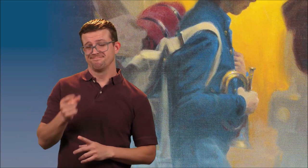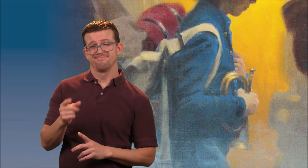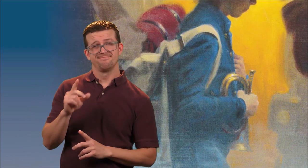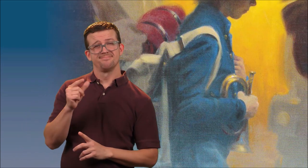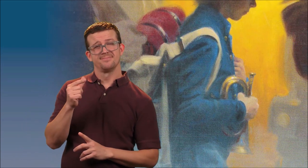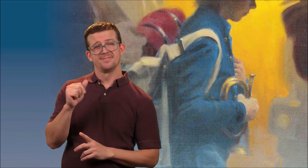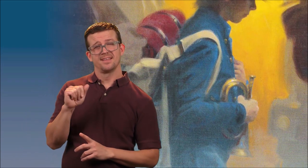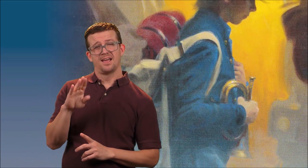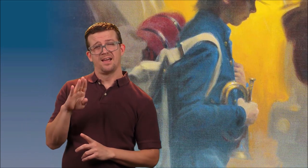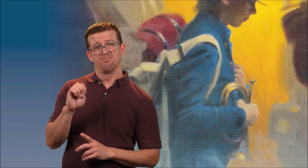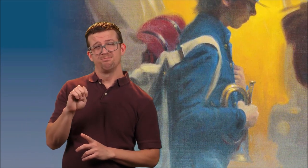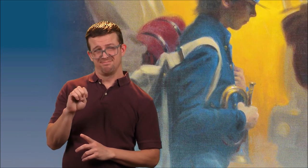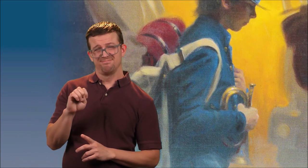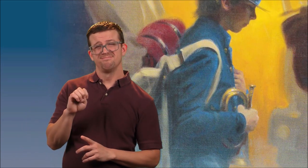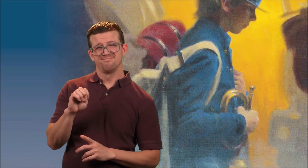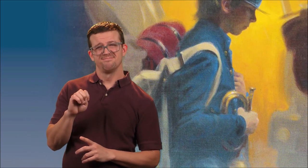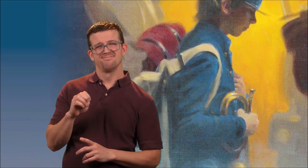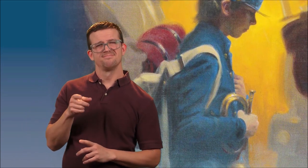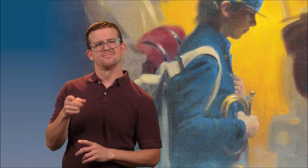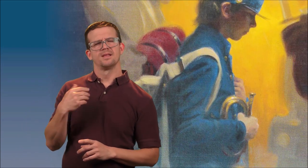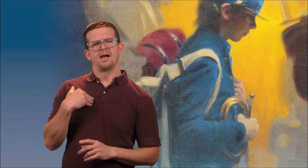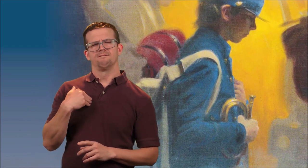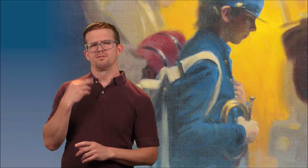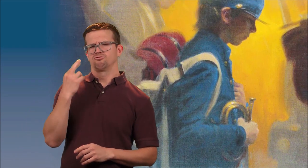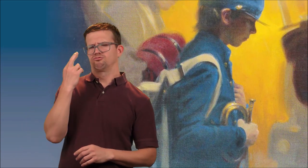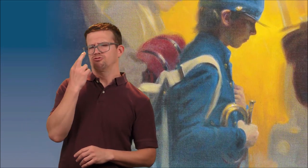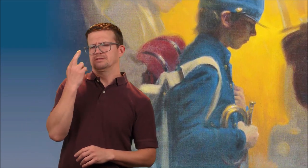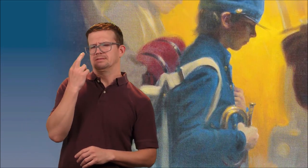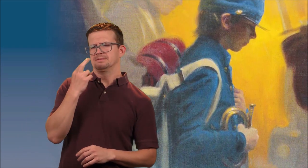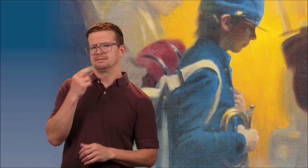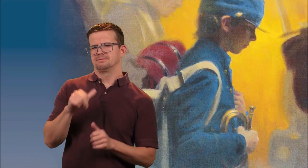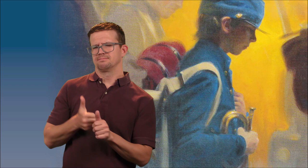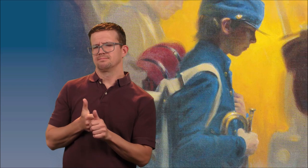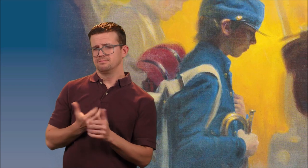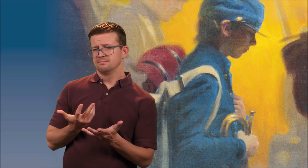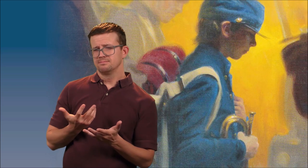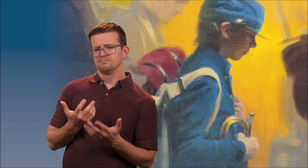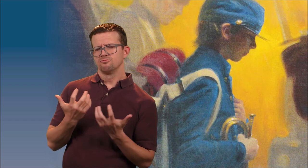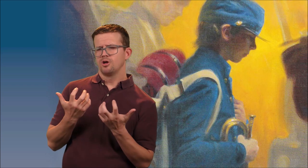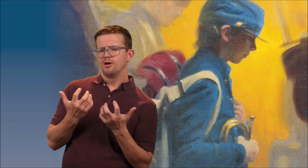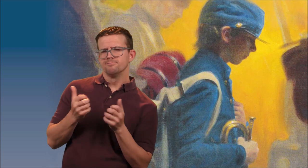But Gabe had his own reasons for tagging after Davy.